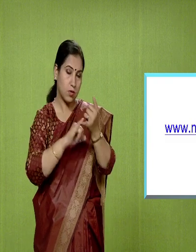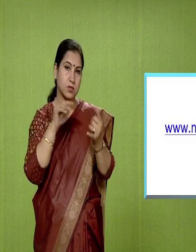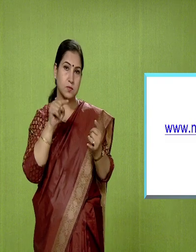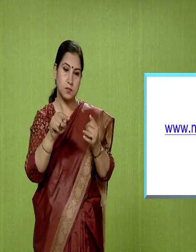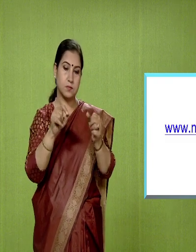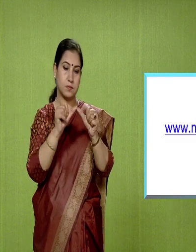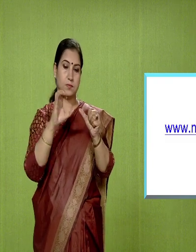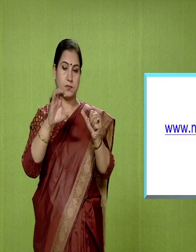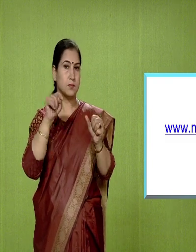www.nios.ac.in.